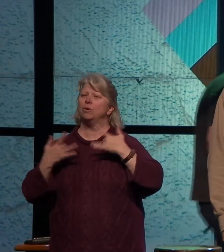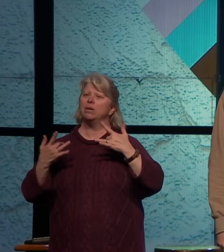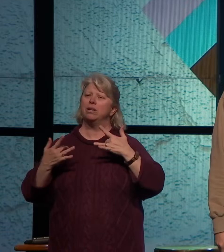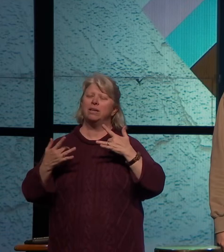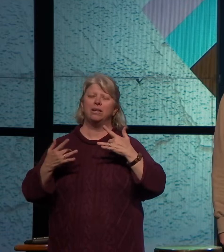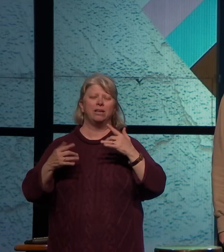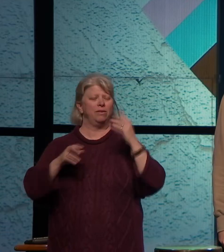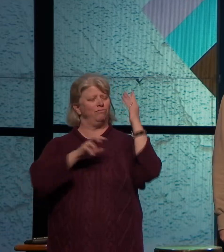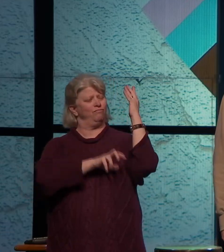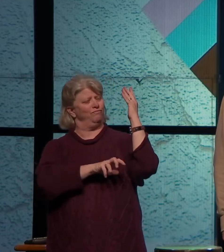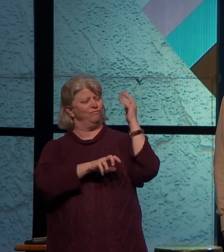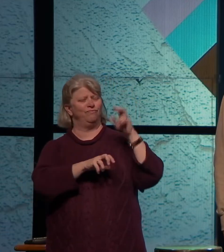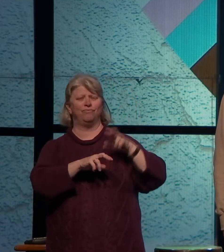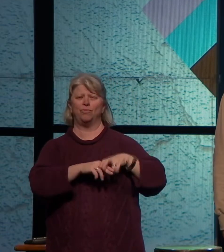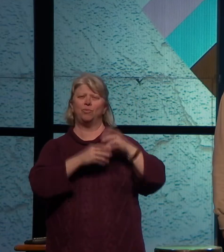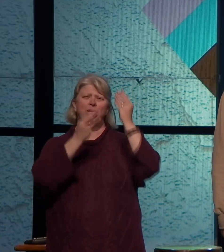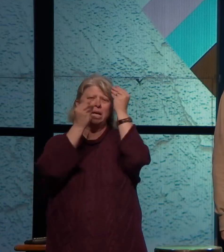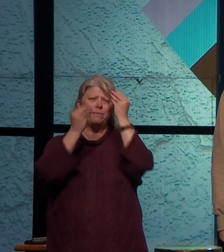tree.